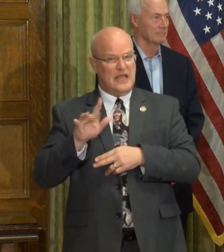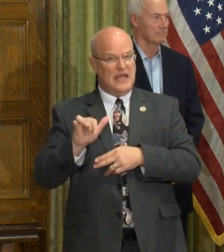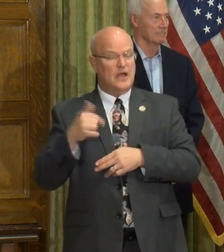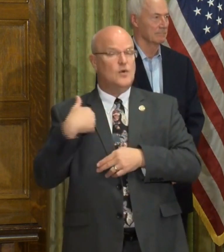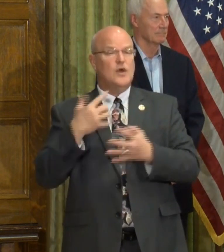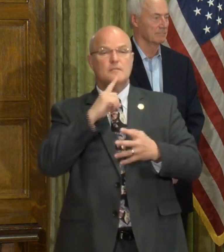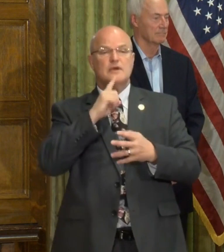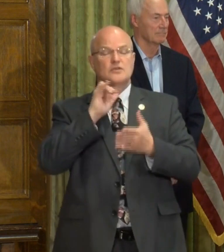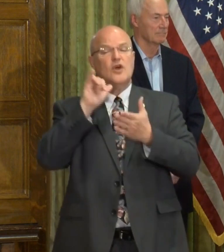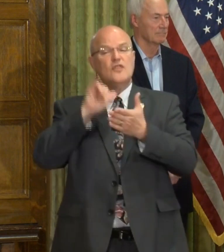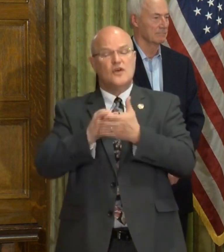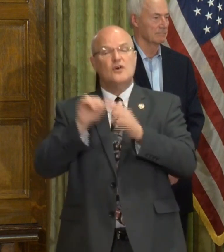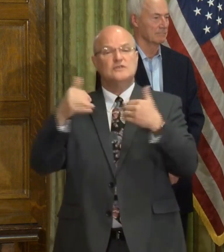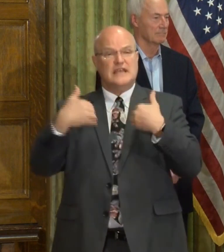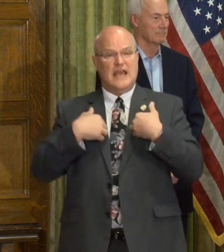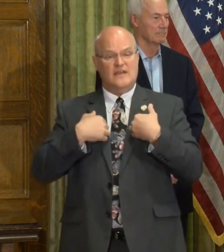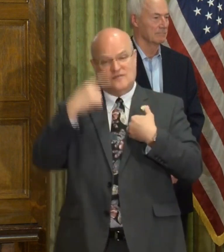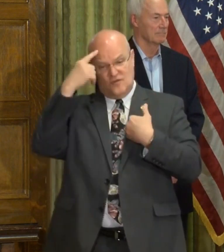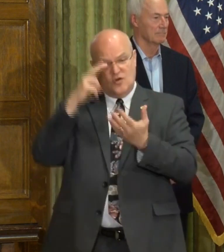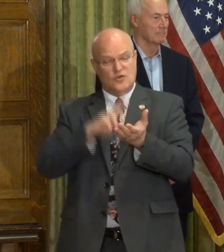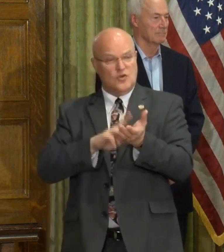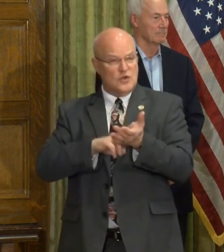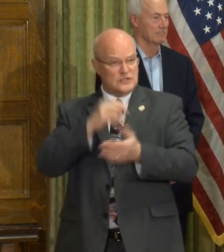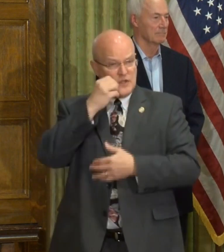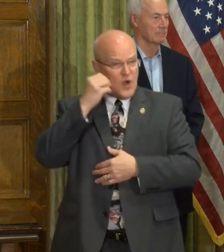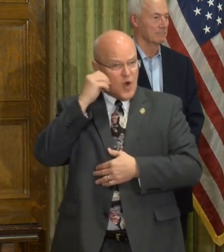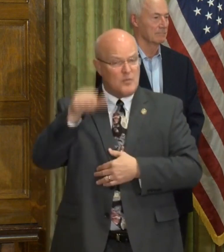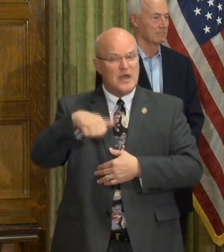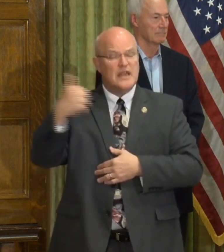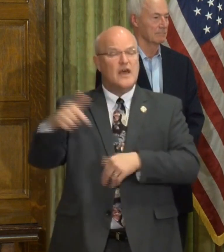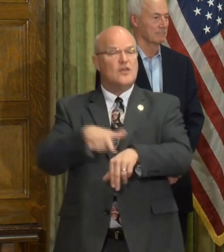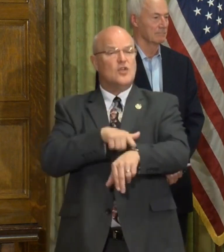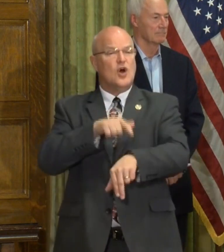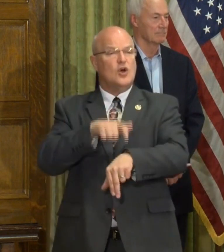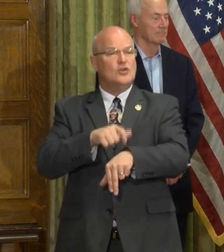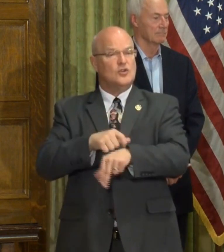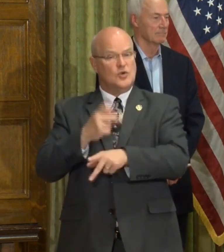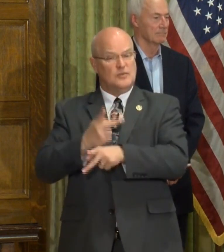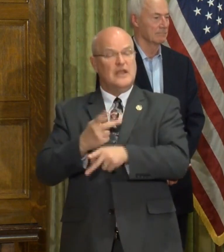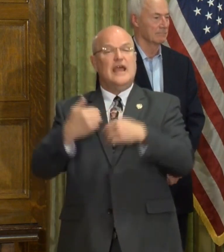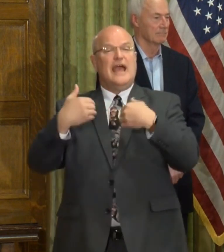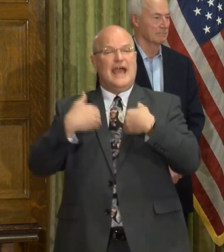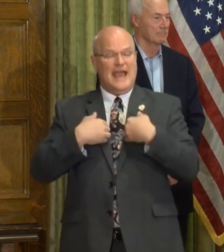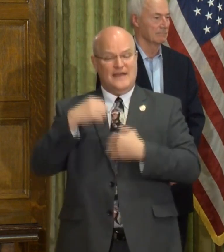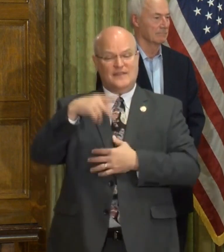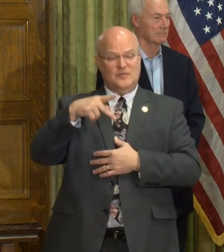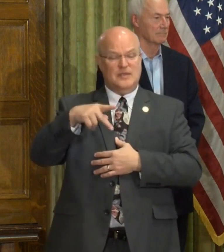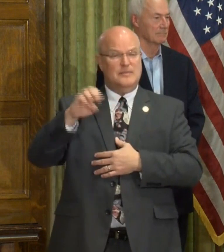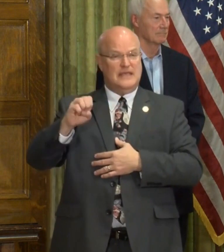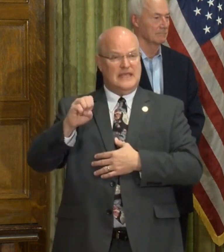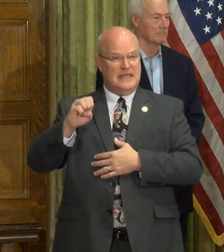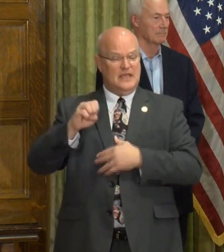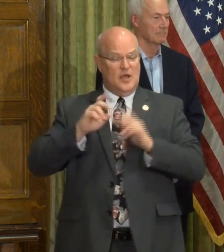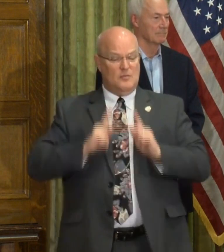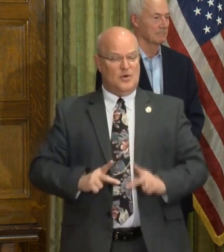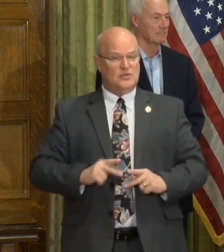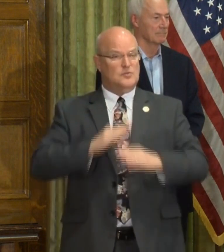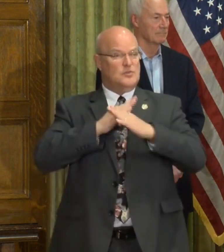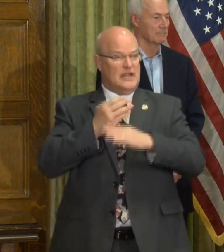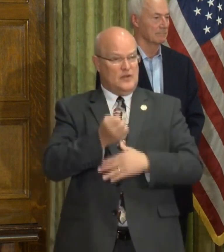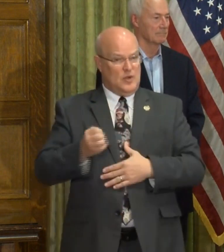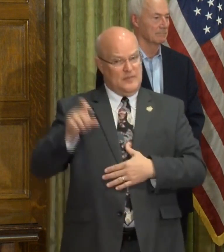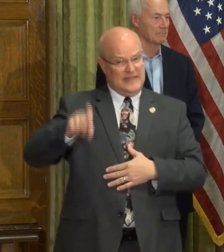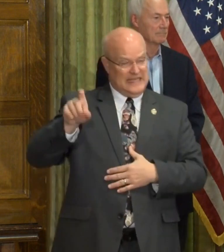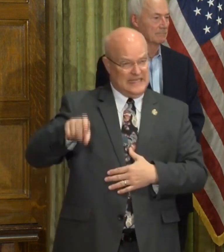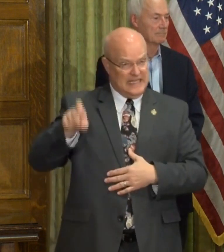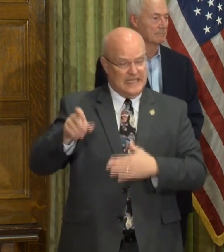to make sure our healthcare workers, those caring for nursing home residents and other long-term care facilities, have the PPE, personal